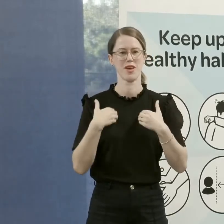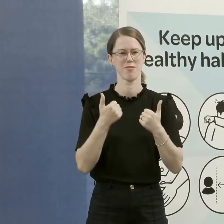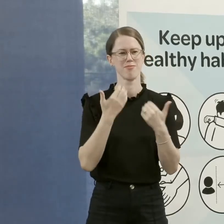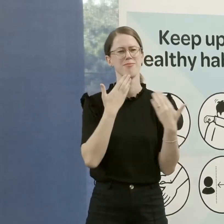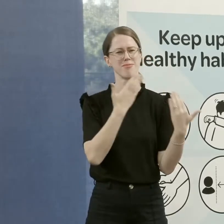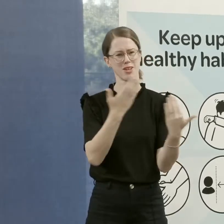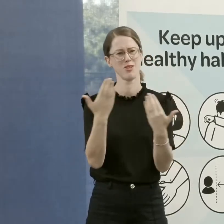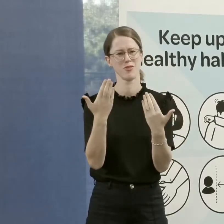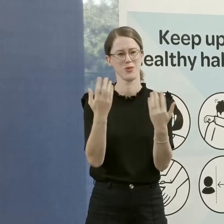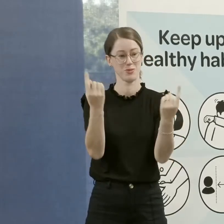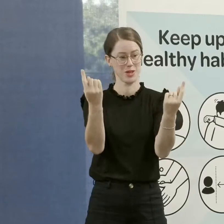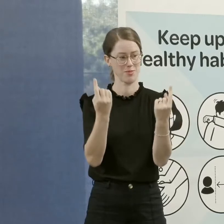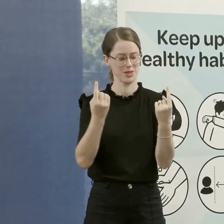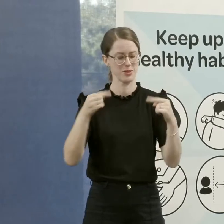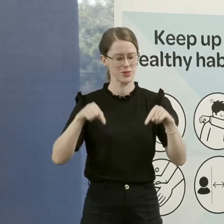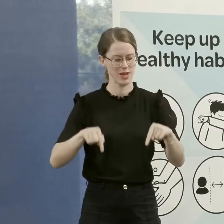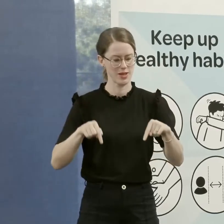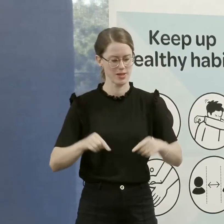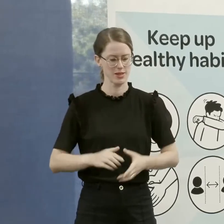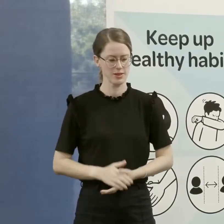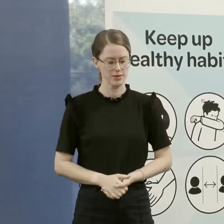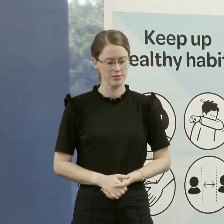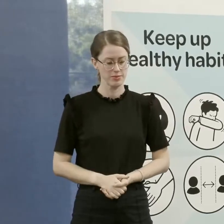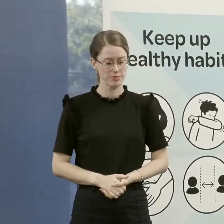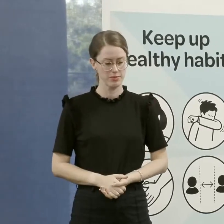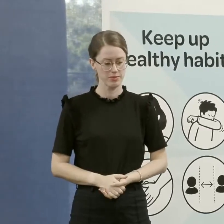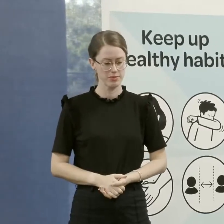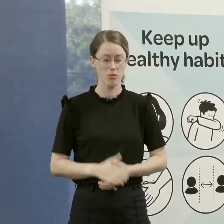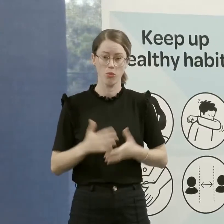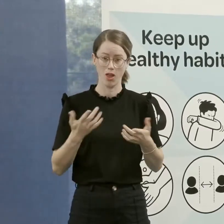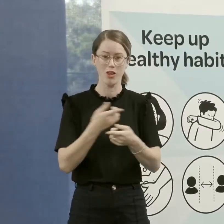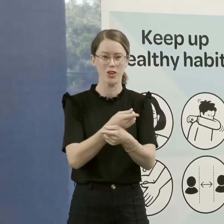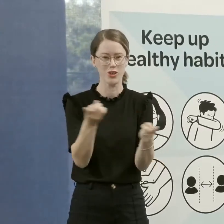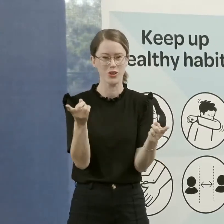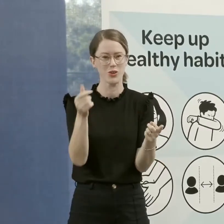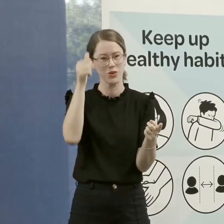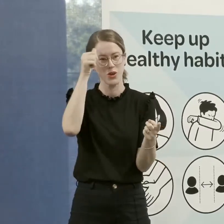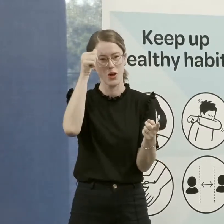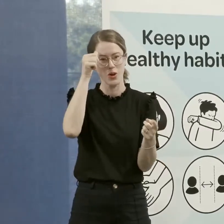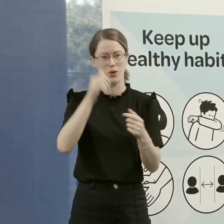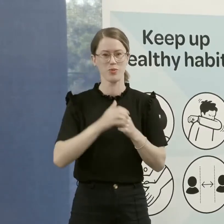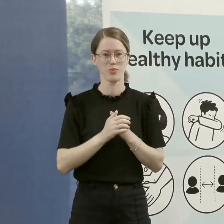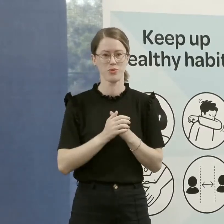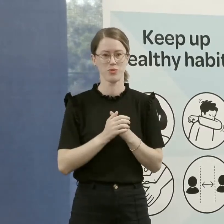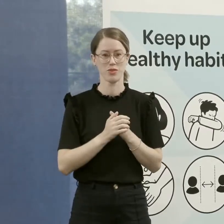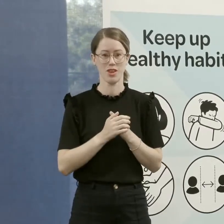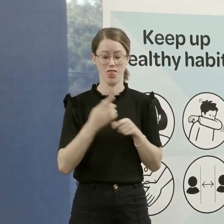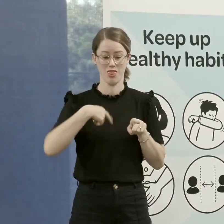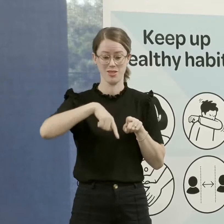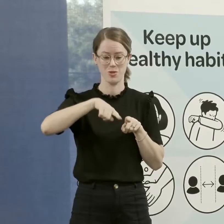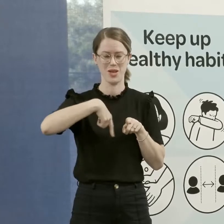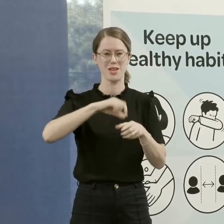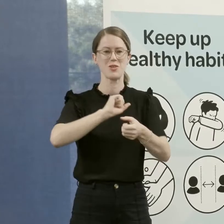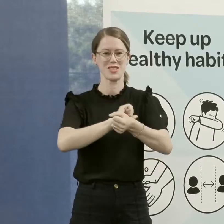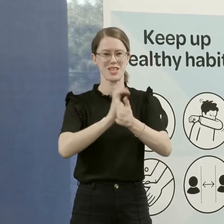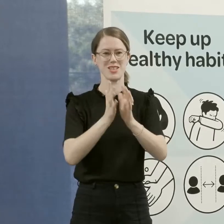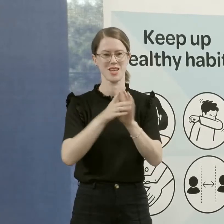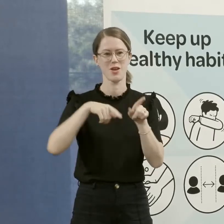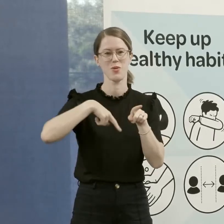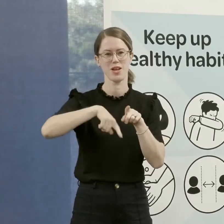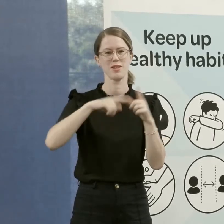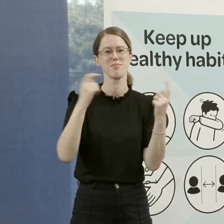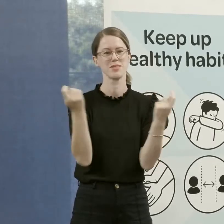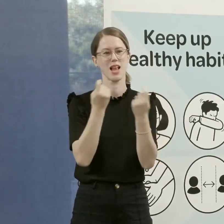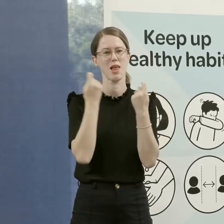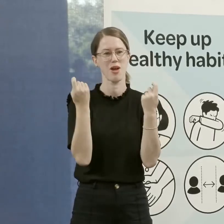very much for coming up today. Well, as you will all know, we're nearing the end of New Zealand Sign Language Week. It's a celebration